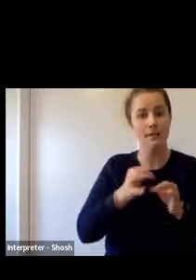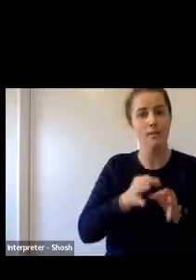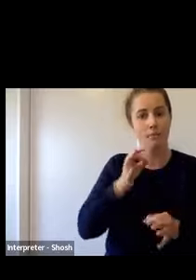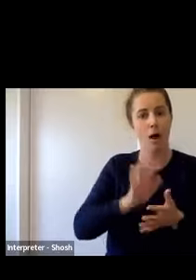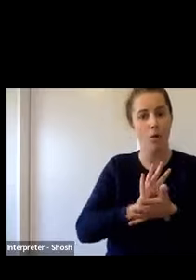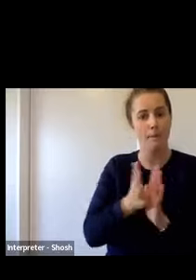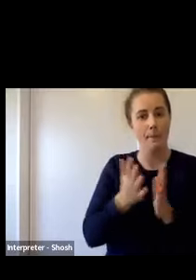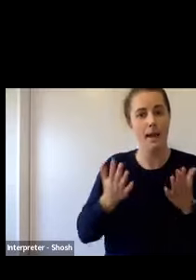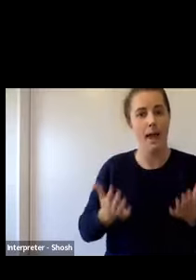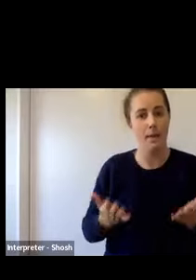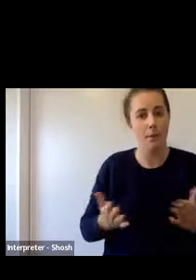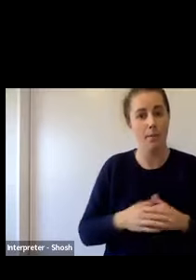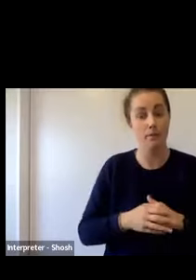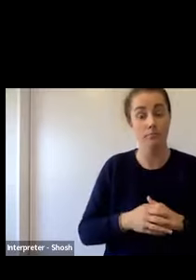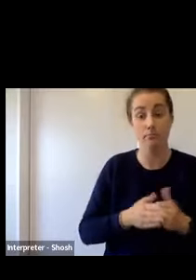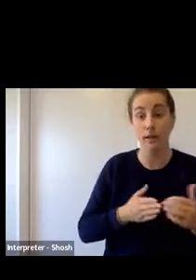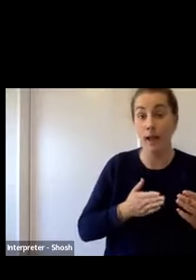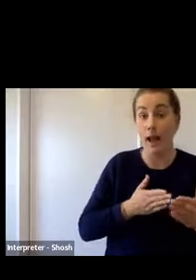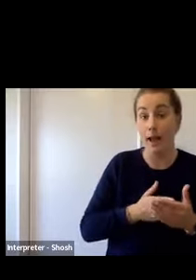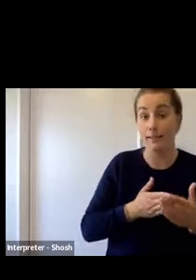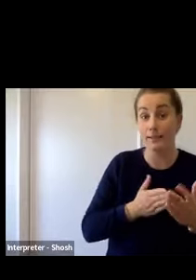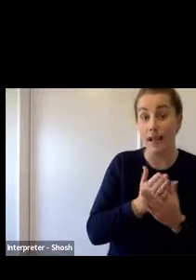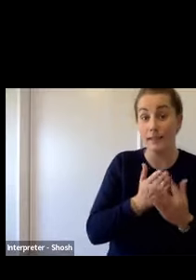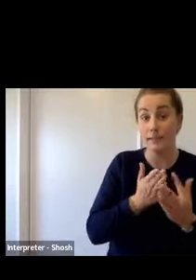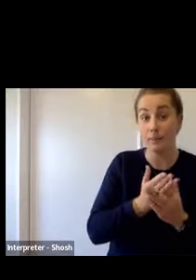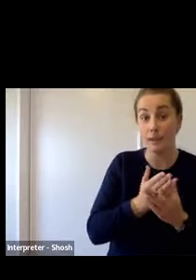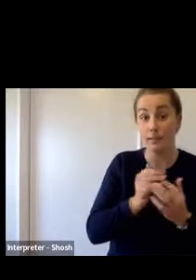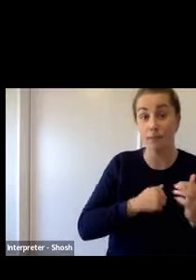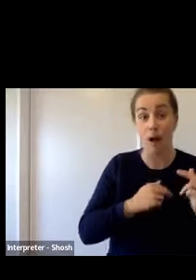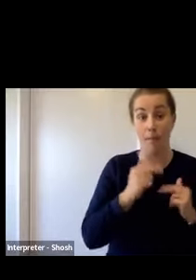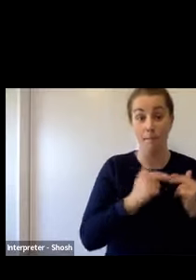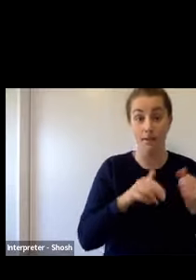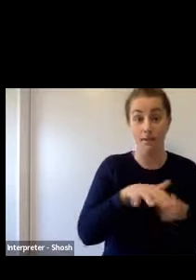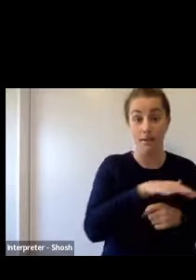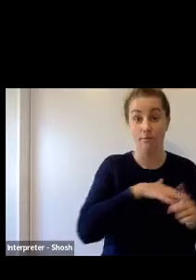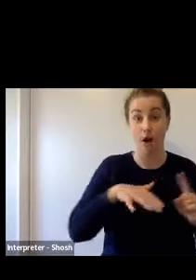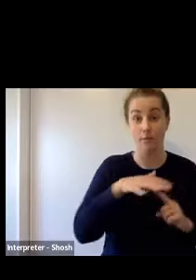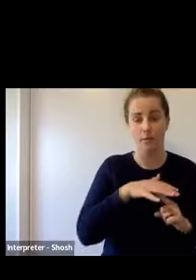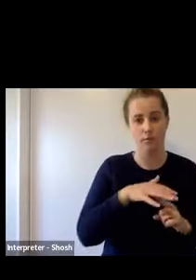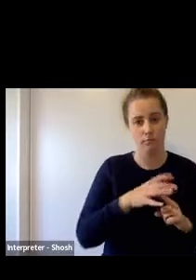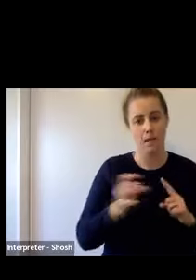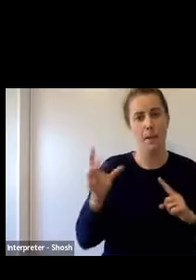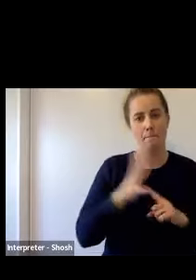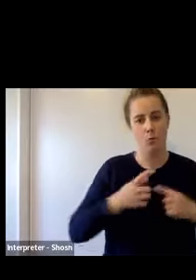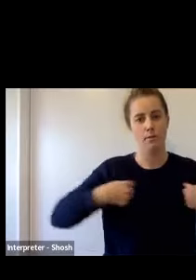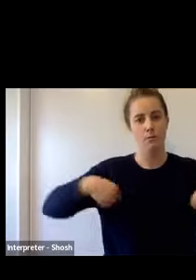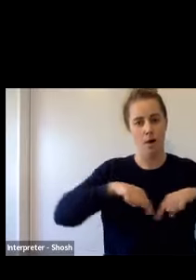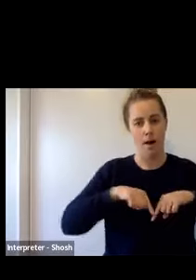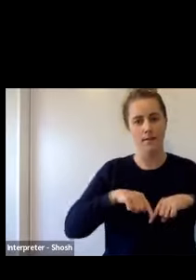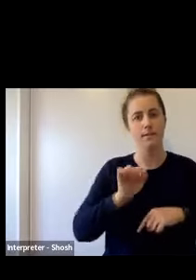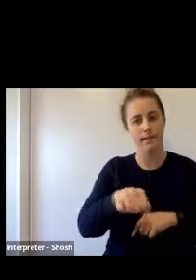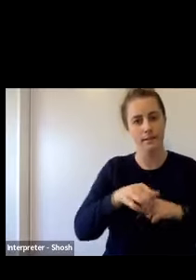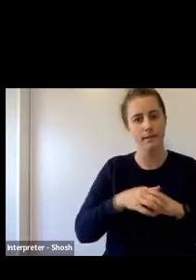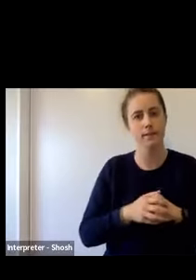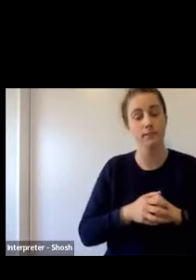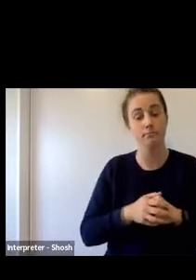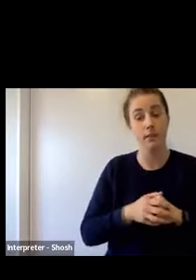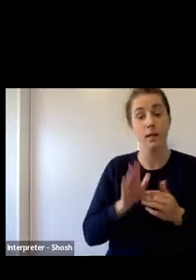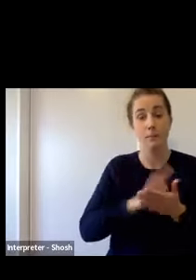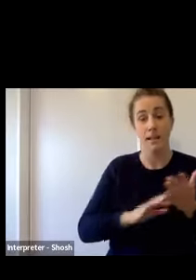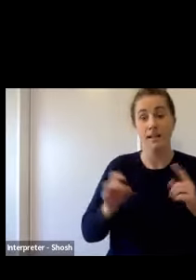impairment. So the accessibility of our nation's built environment is supremely important to us, and is therefore an